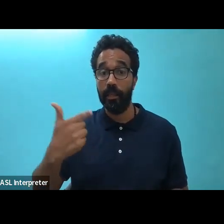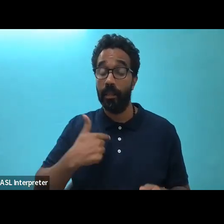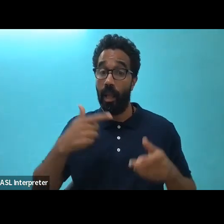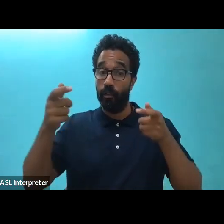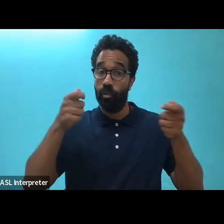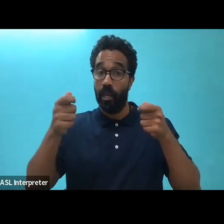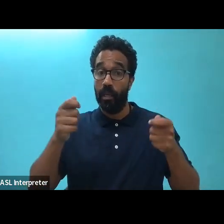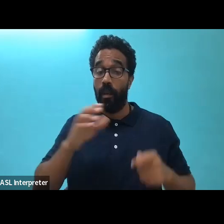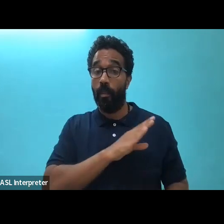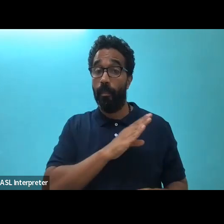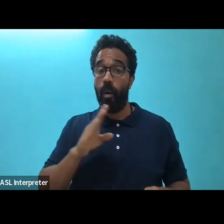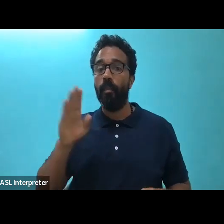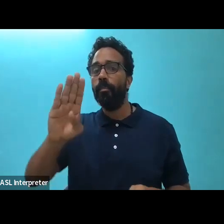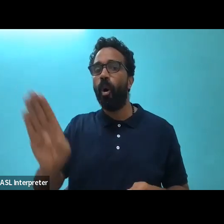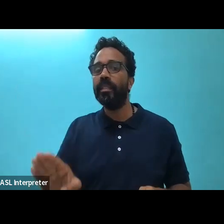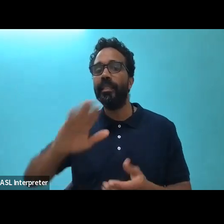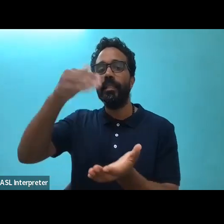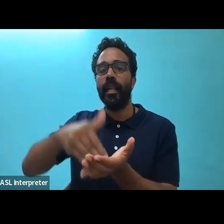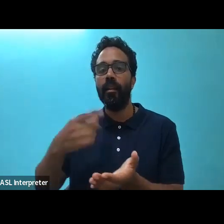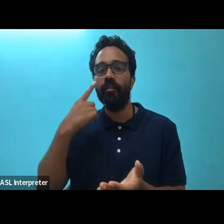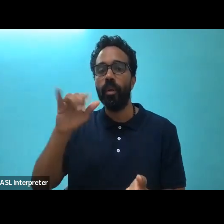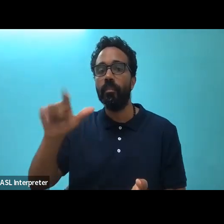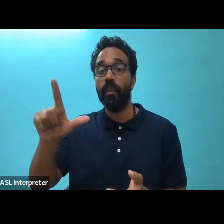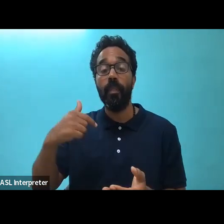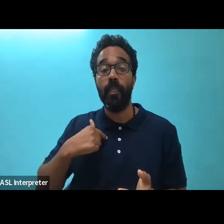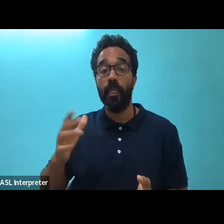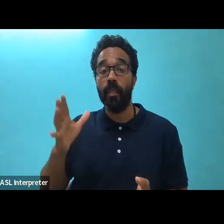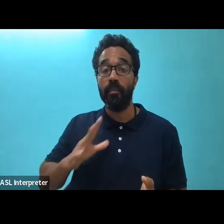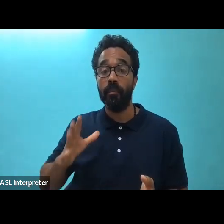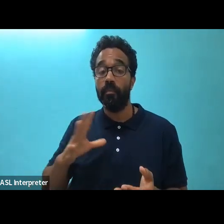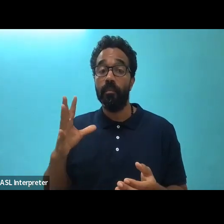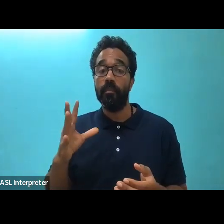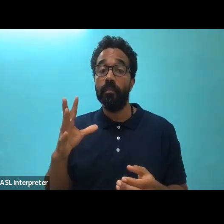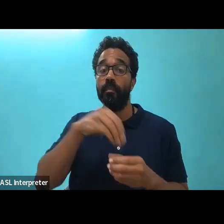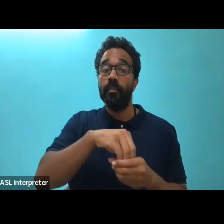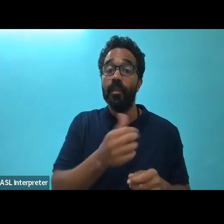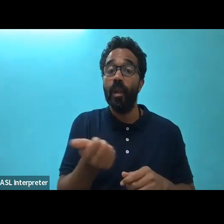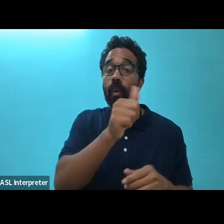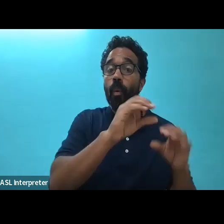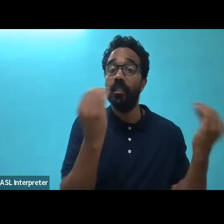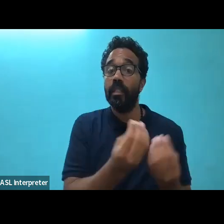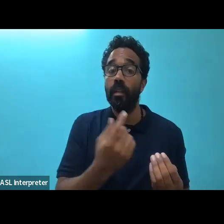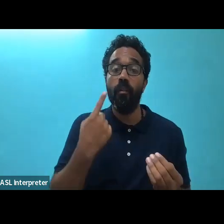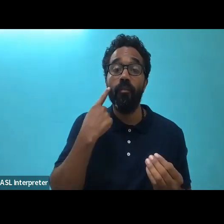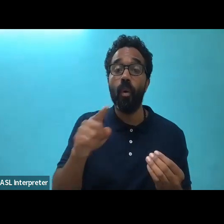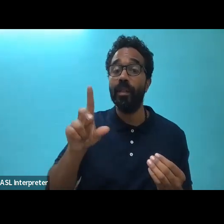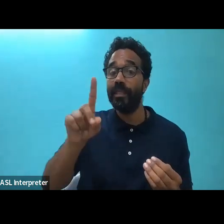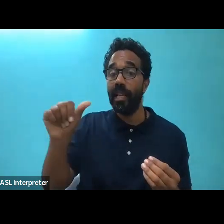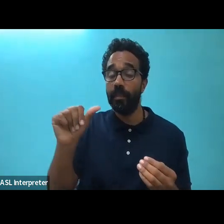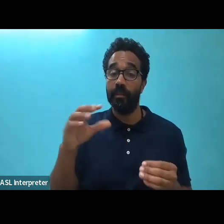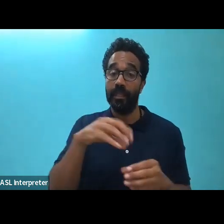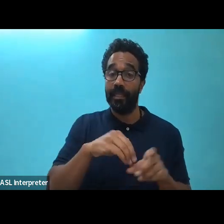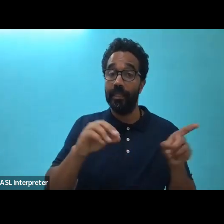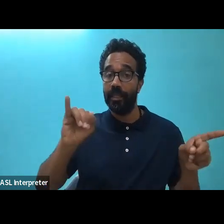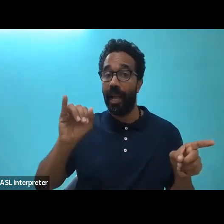Living. Previously, I was with the Cape Organization for Rights of the Disabled in Hyannis, Massachusetts. And I've